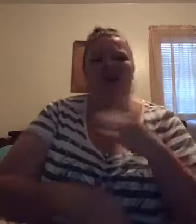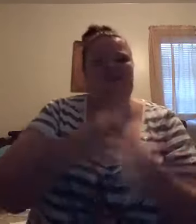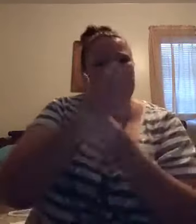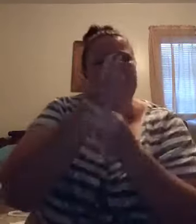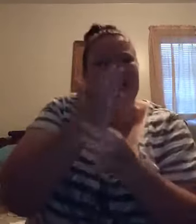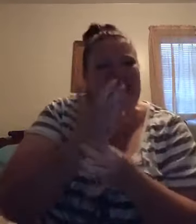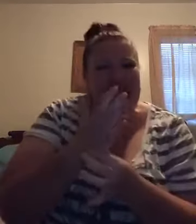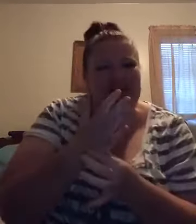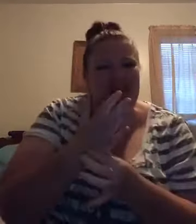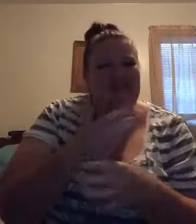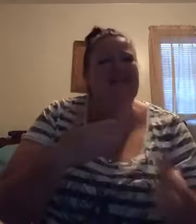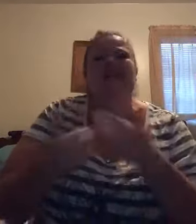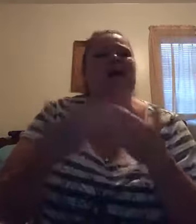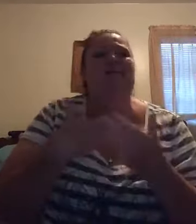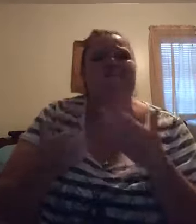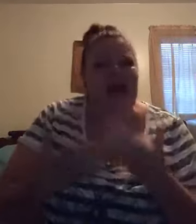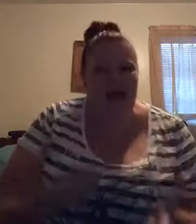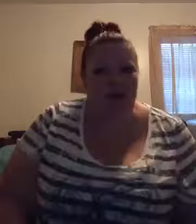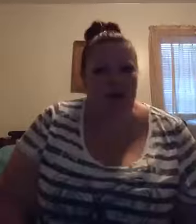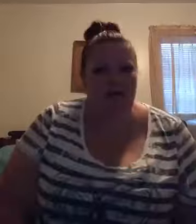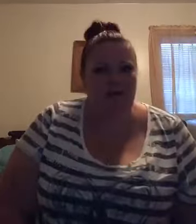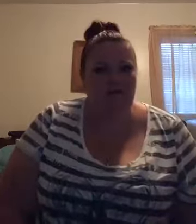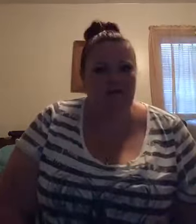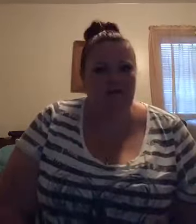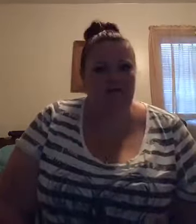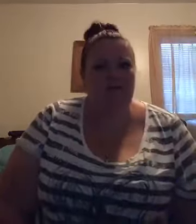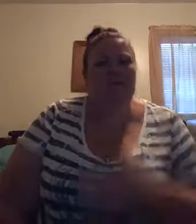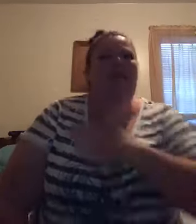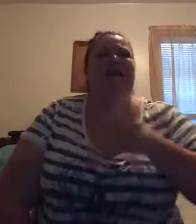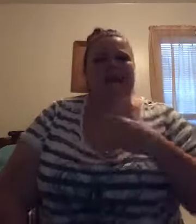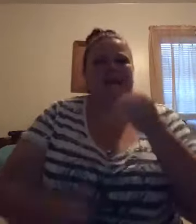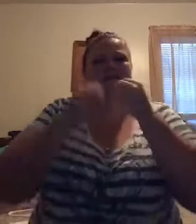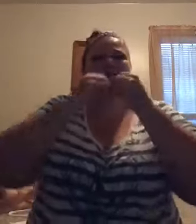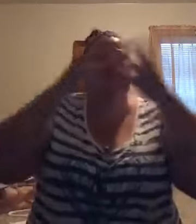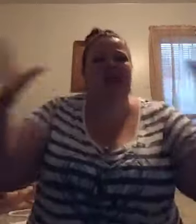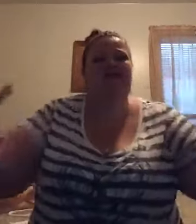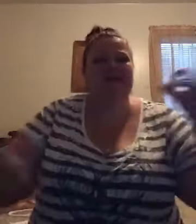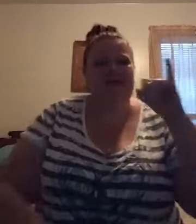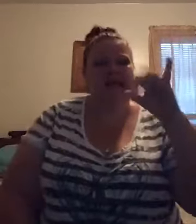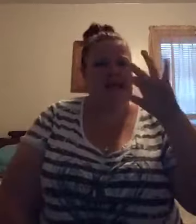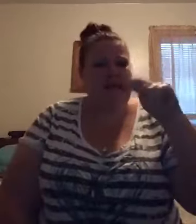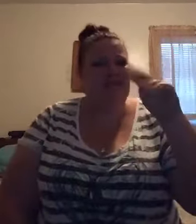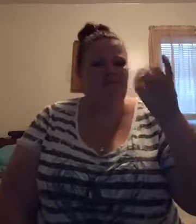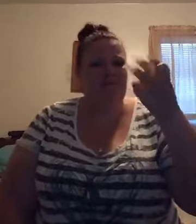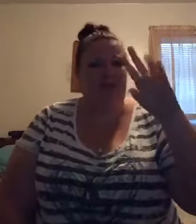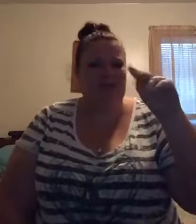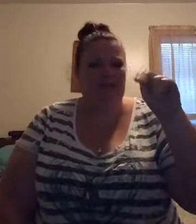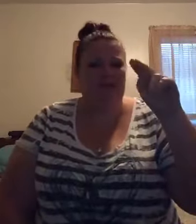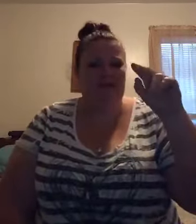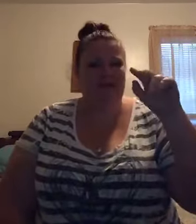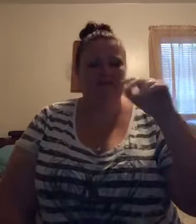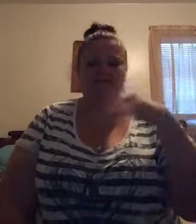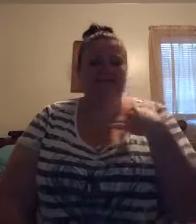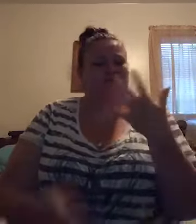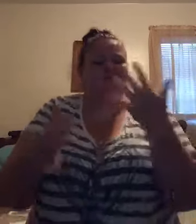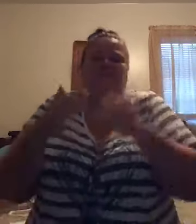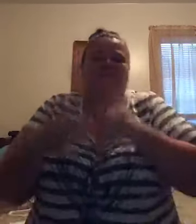your skin, it does not matter. Please share this information.